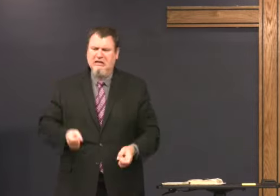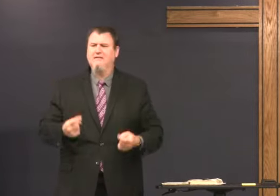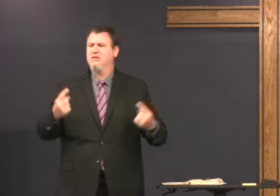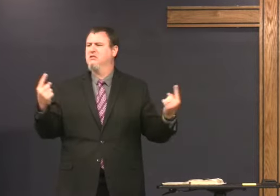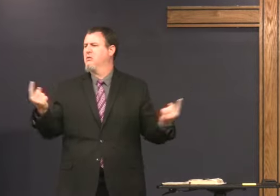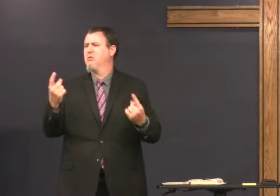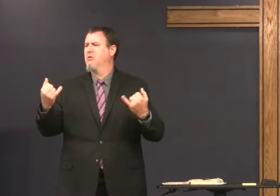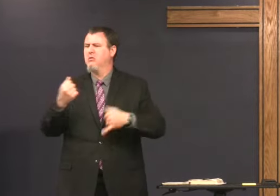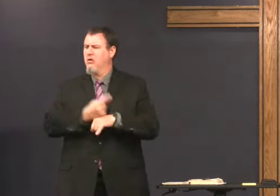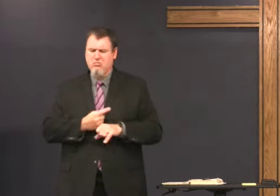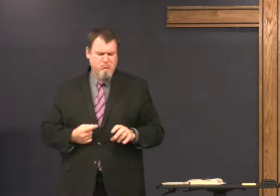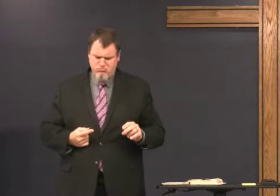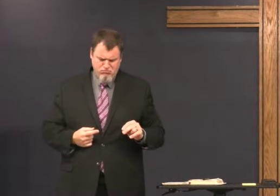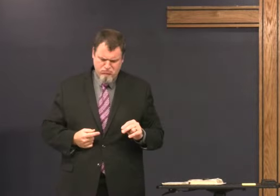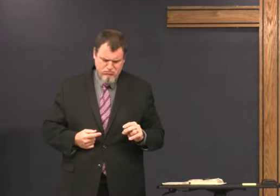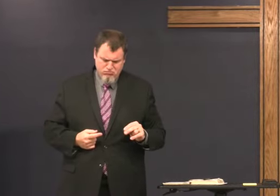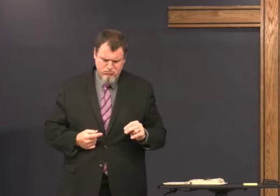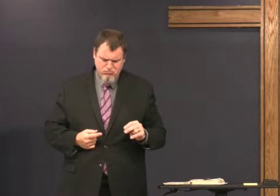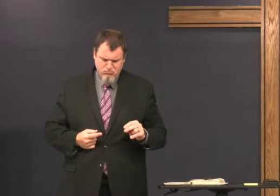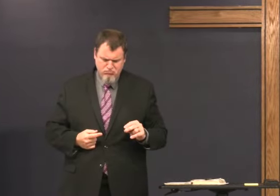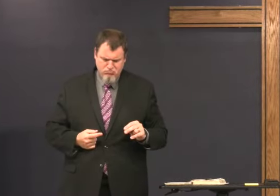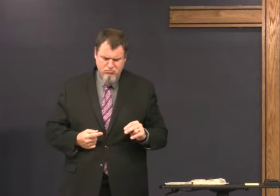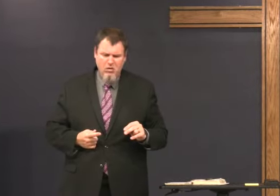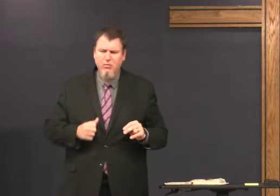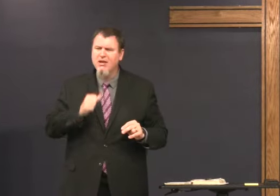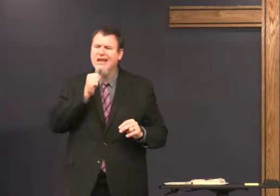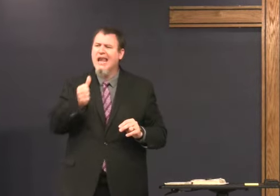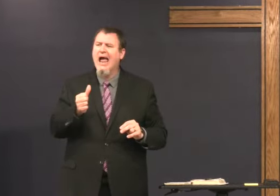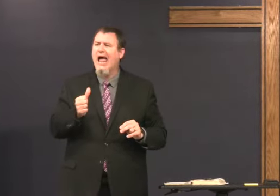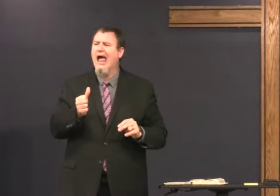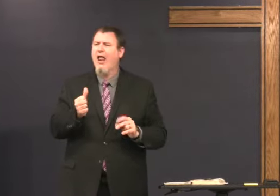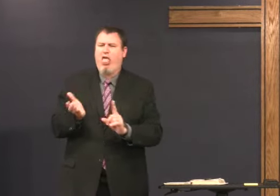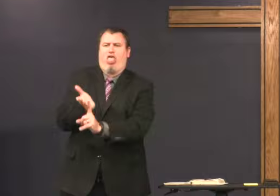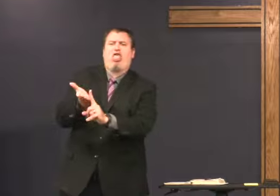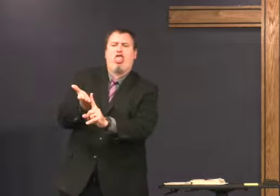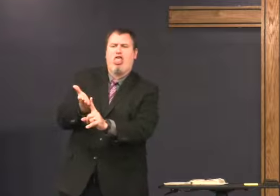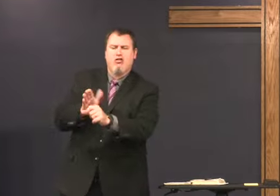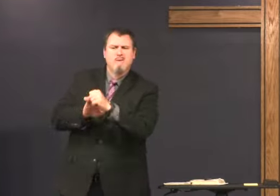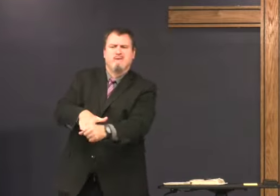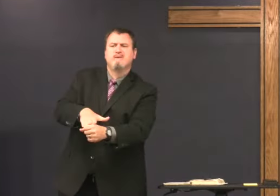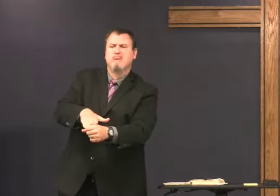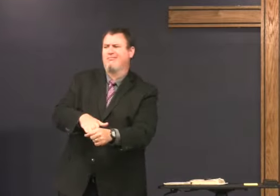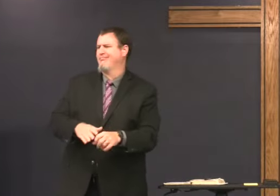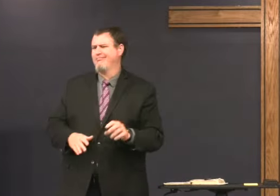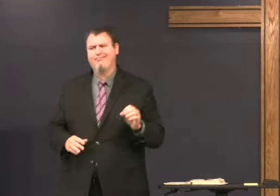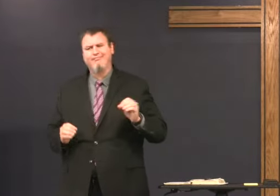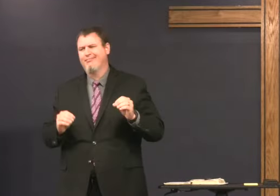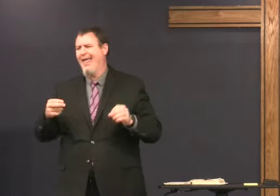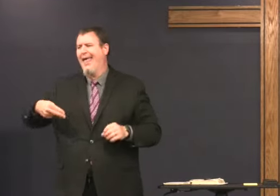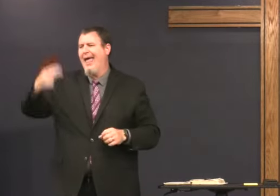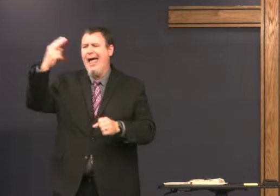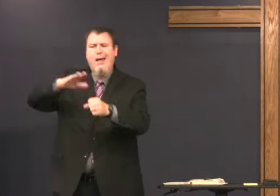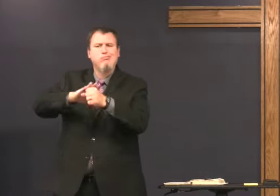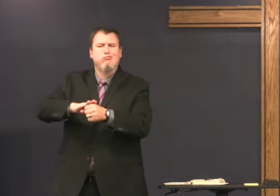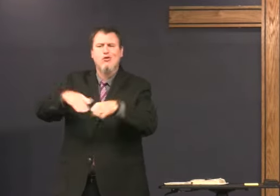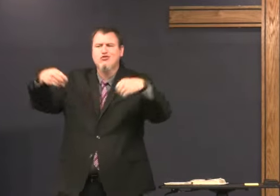I'm not telling you have to give something today. It's not what I'm saying. I'm not trying to ask you